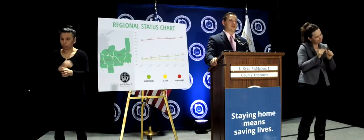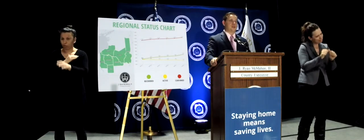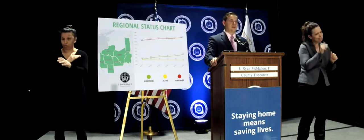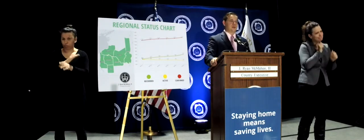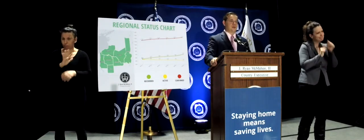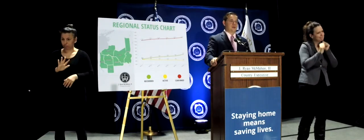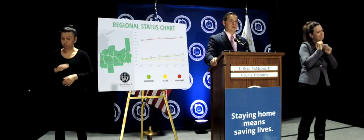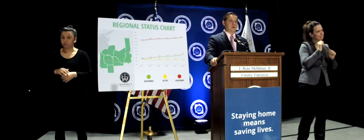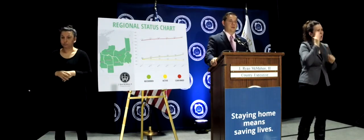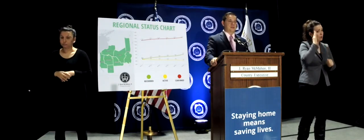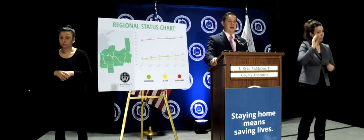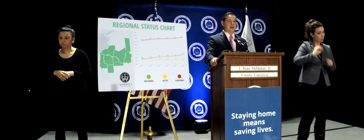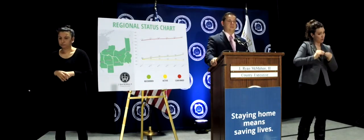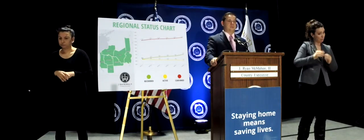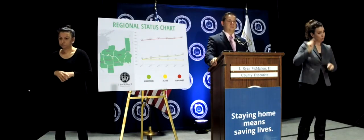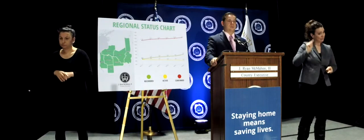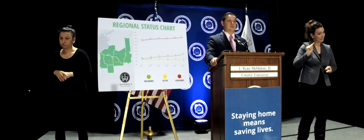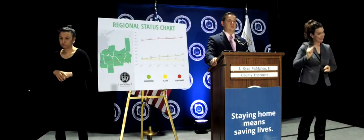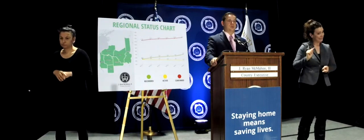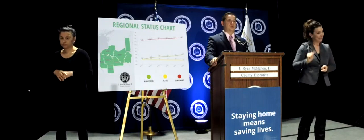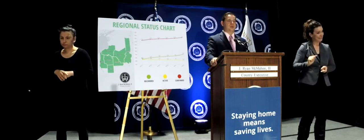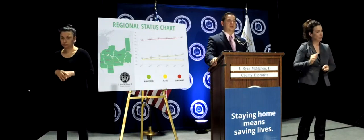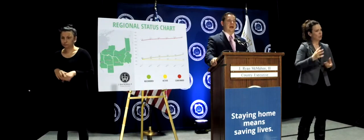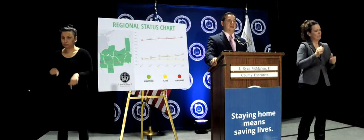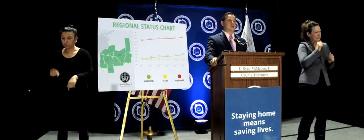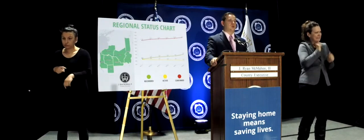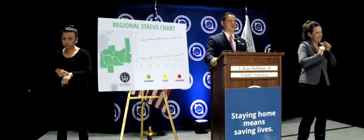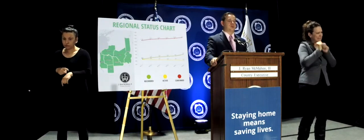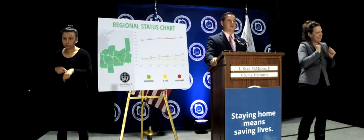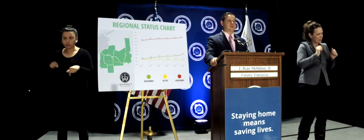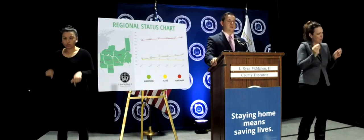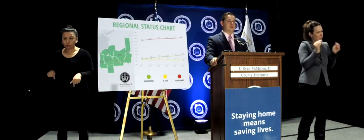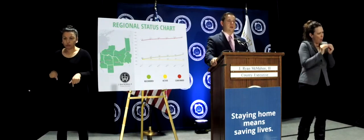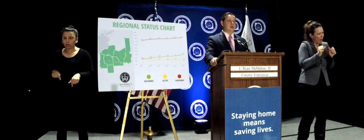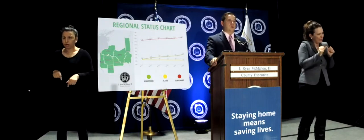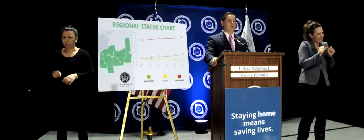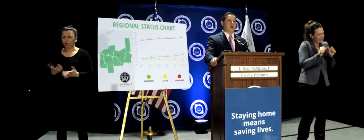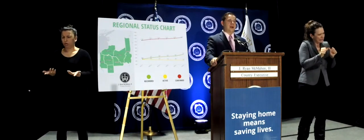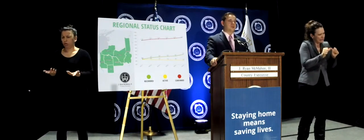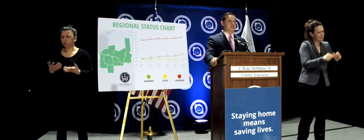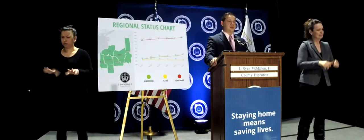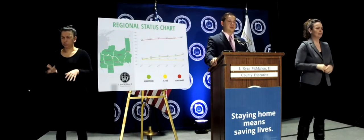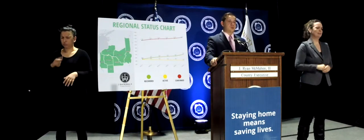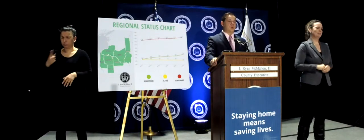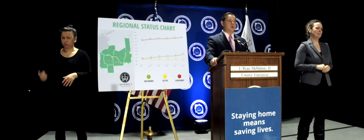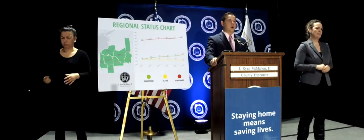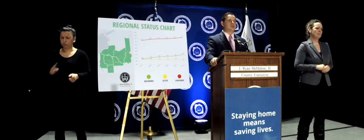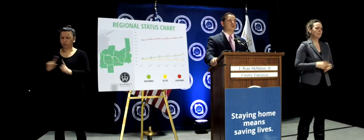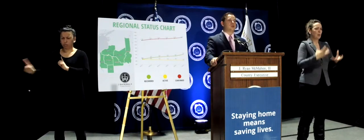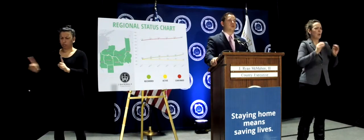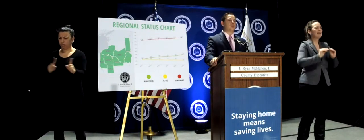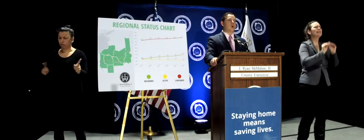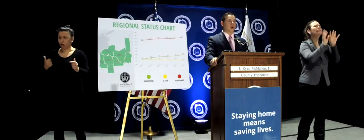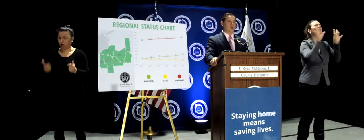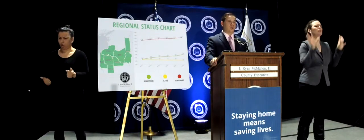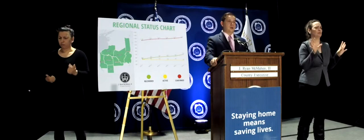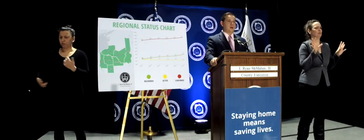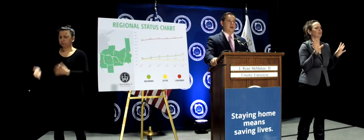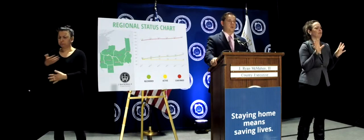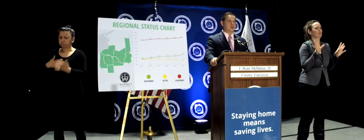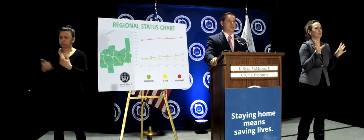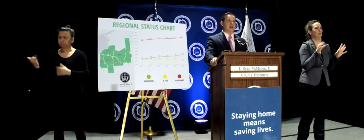all suggesting it's time to relax social distancing. What we're actually saying is we want you to do